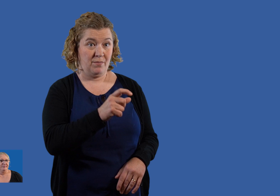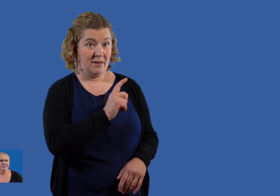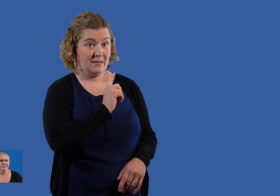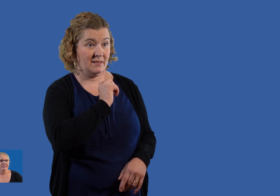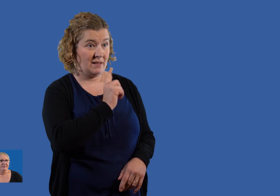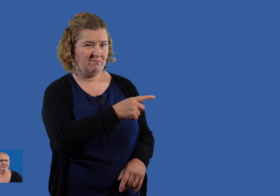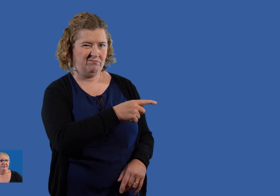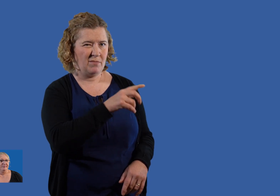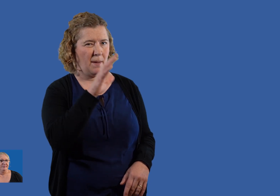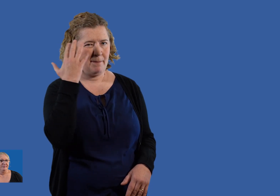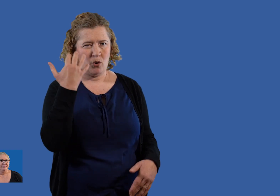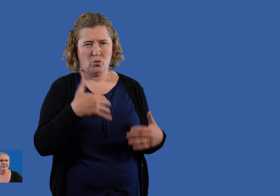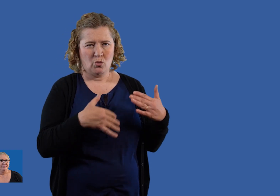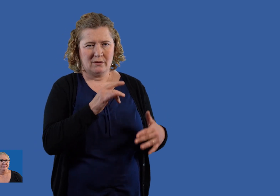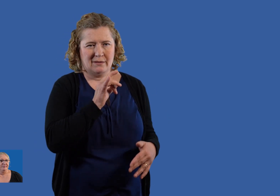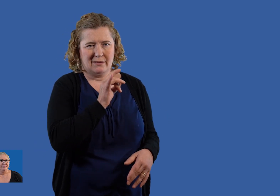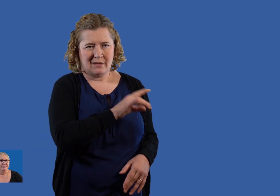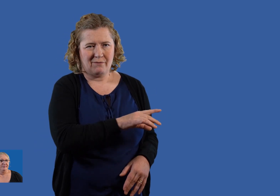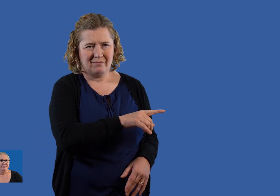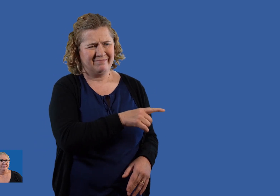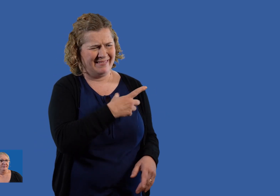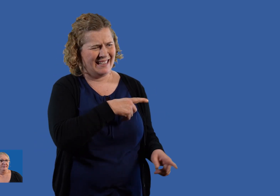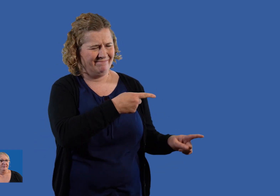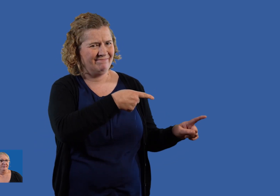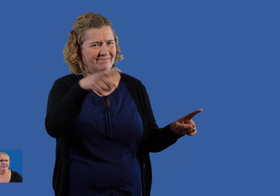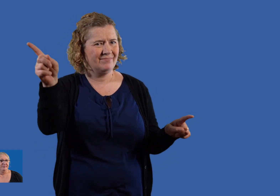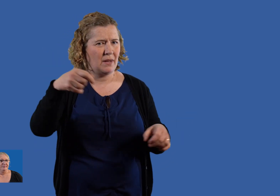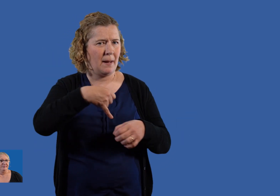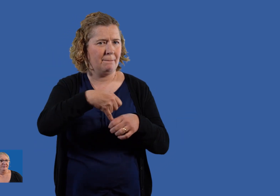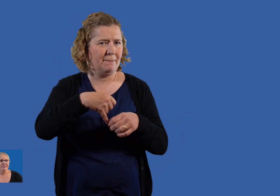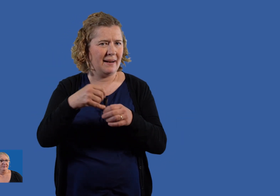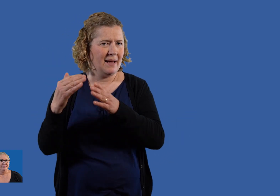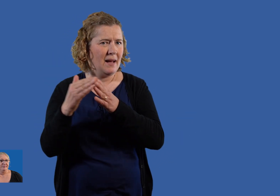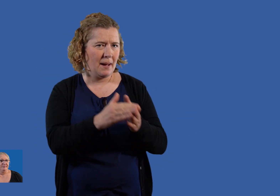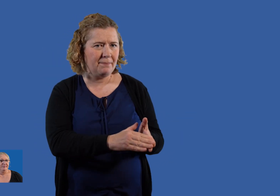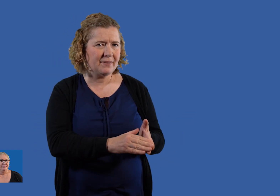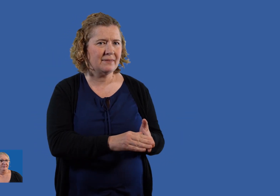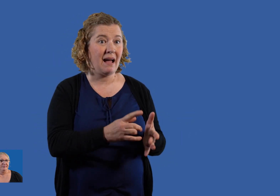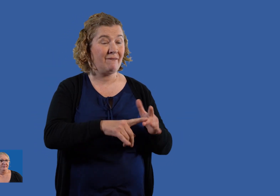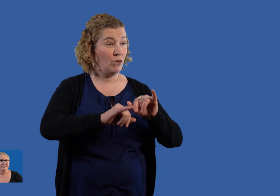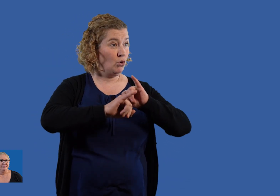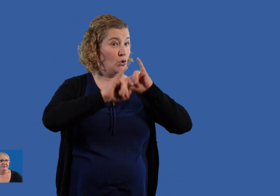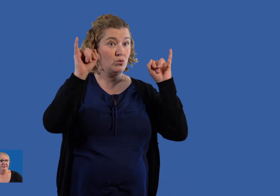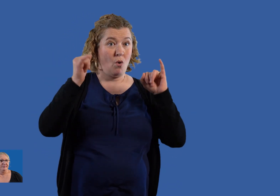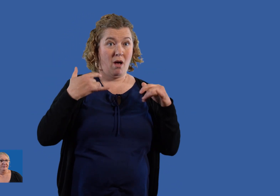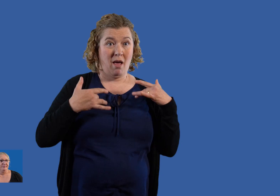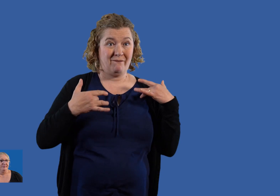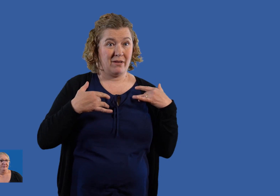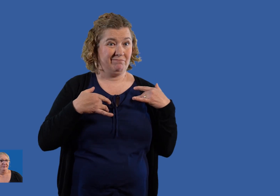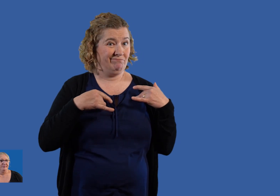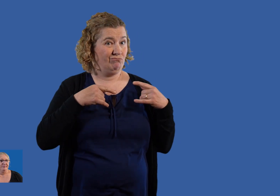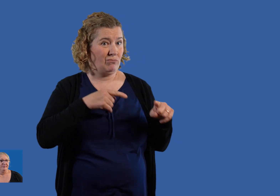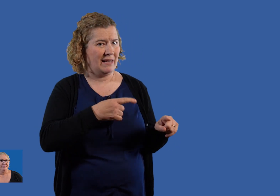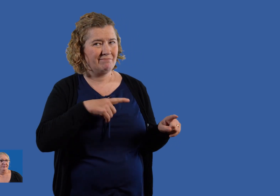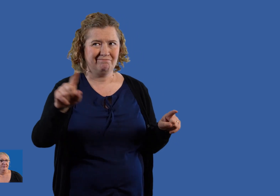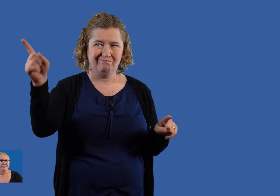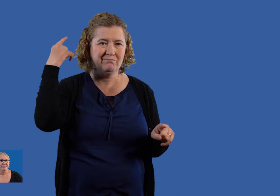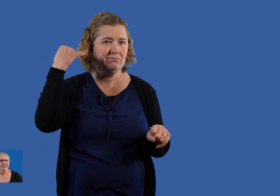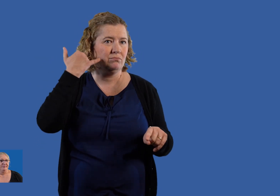tells you they've hurt themselves, please consider medical treatment. If it's urgent or life-threatening, then please call an